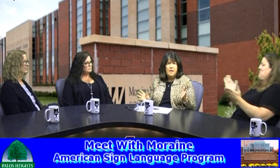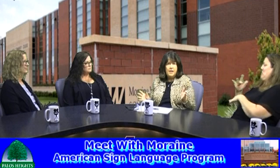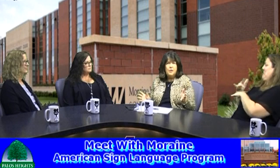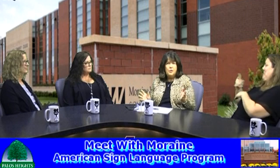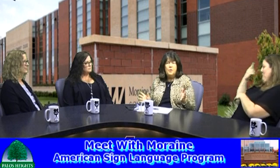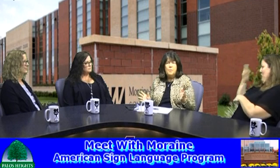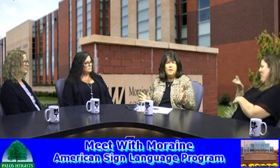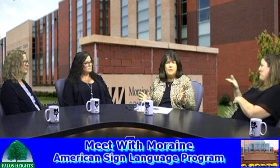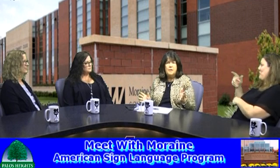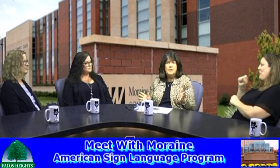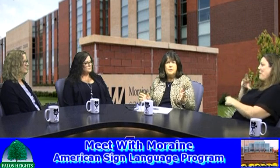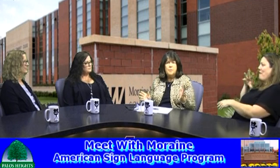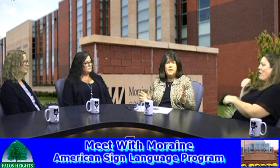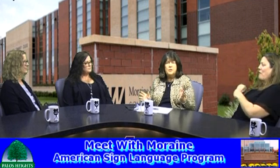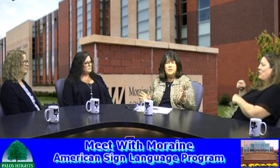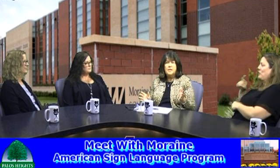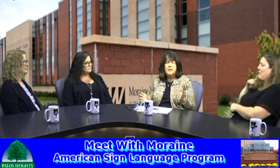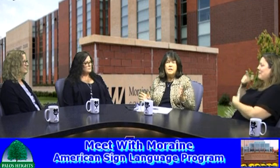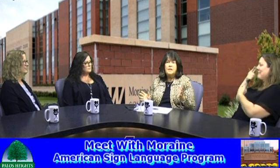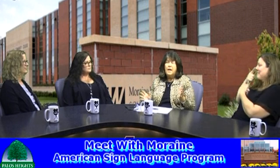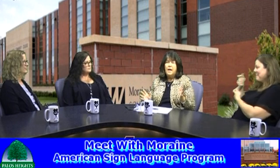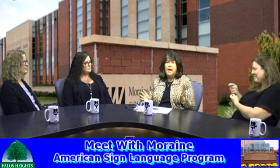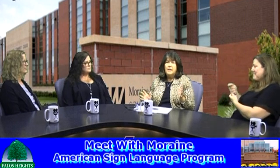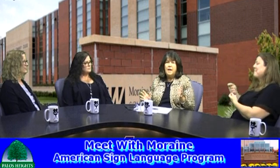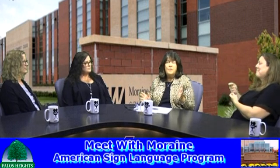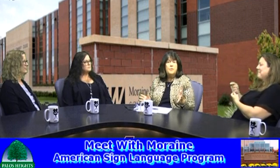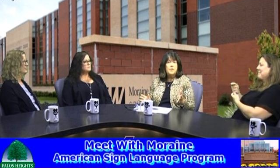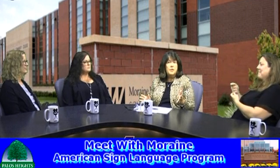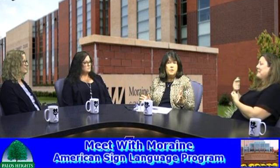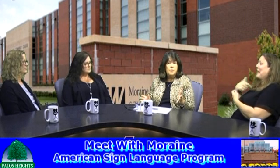things that you can be involved in and be interested in